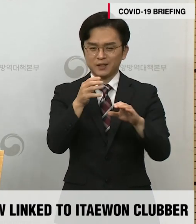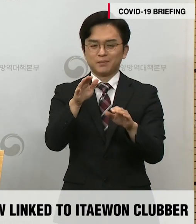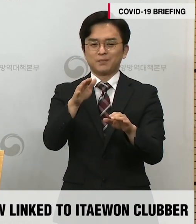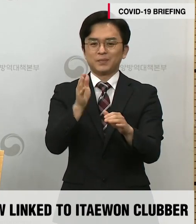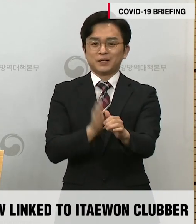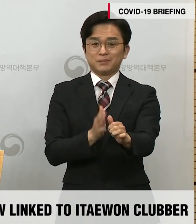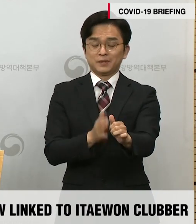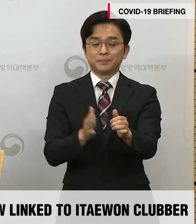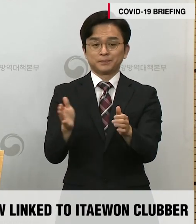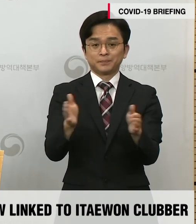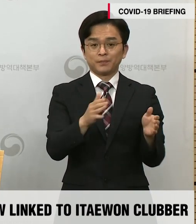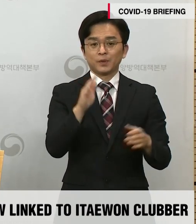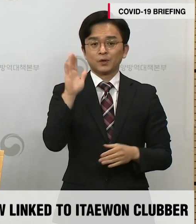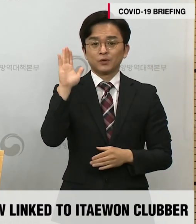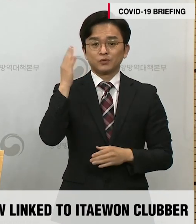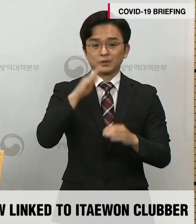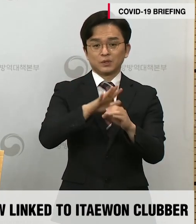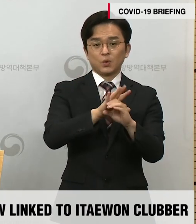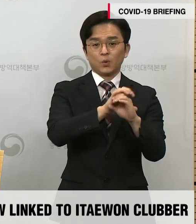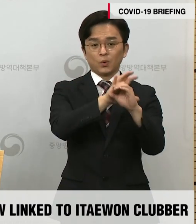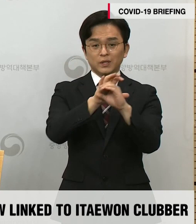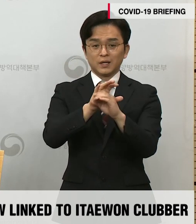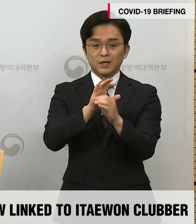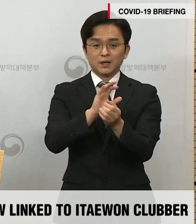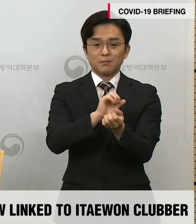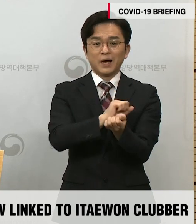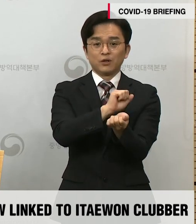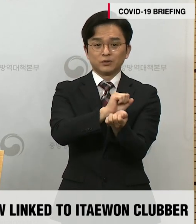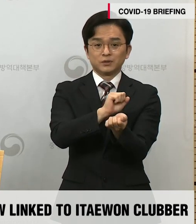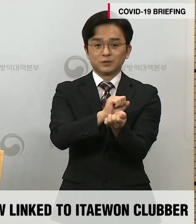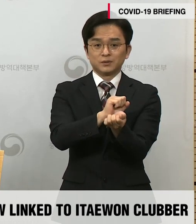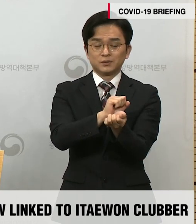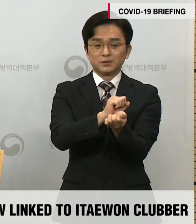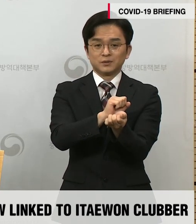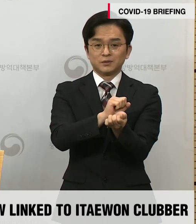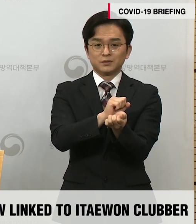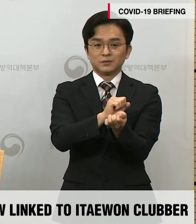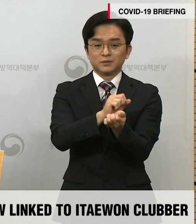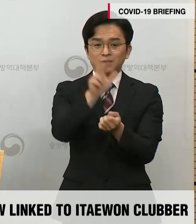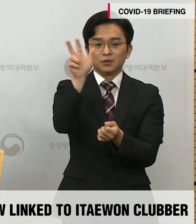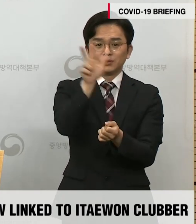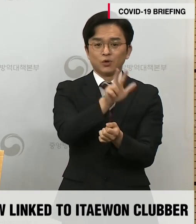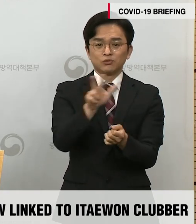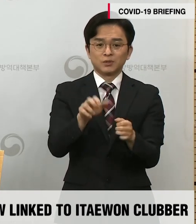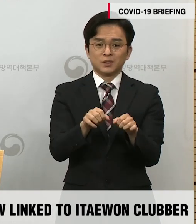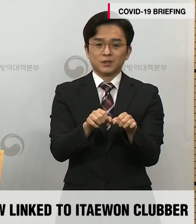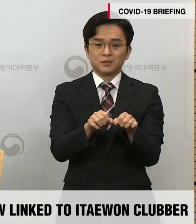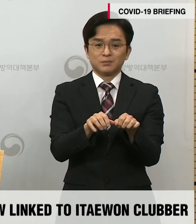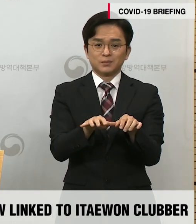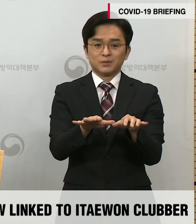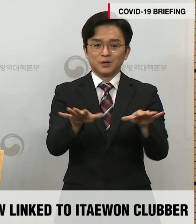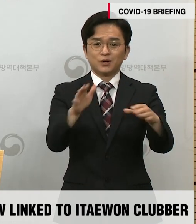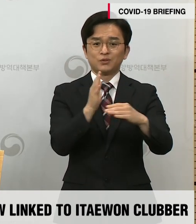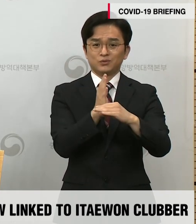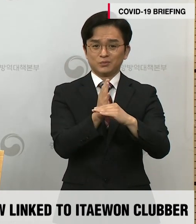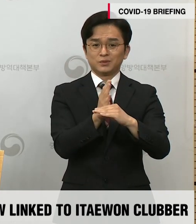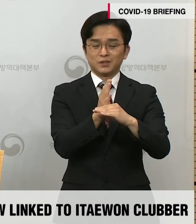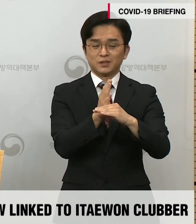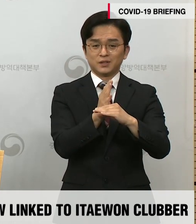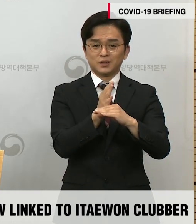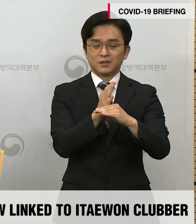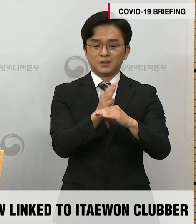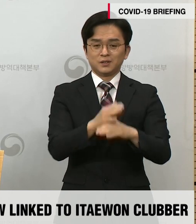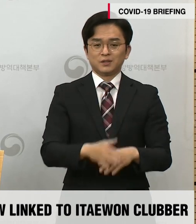And at the current, we are seeing a surge in the coronavirus outbreak, especially on the community level, so we need to continue